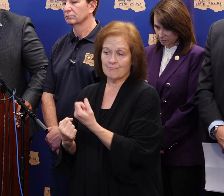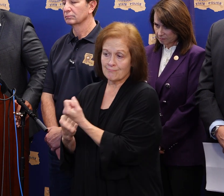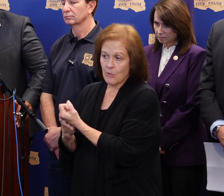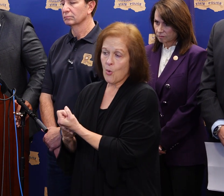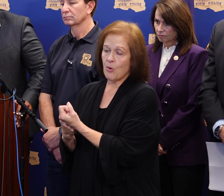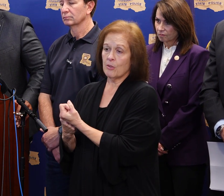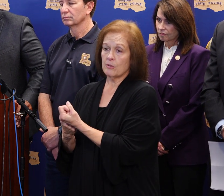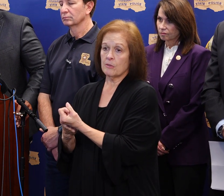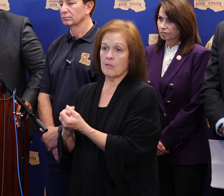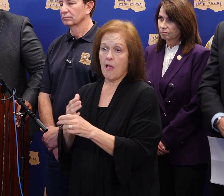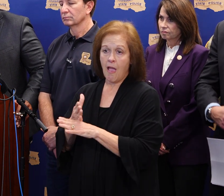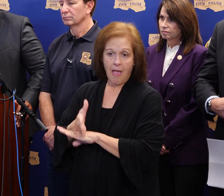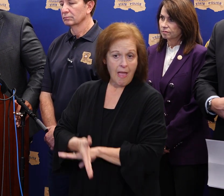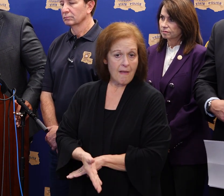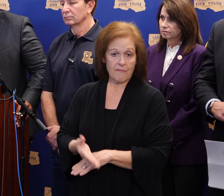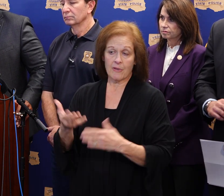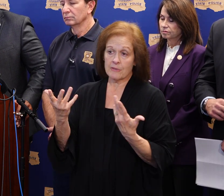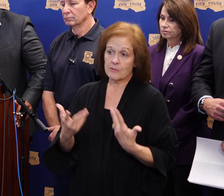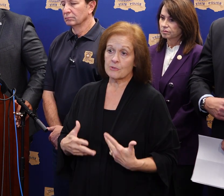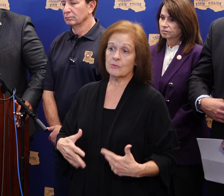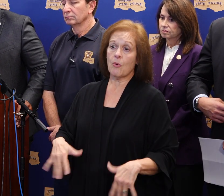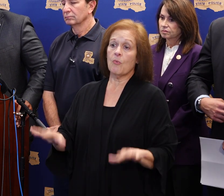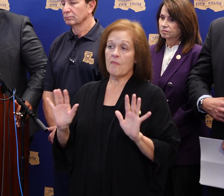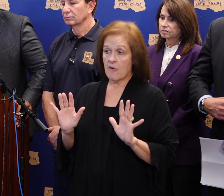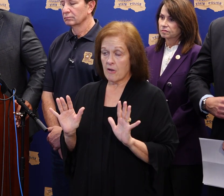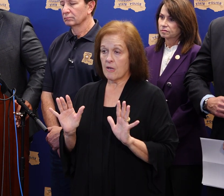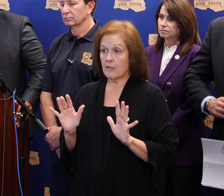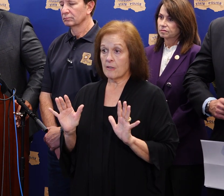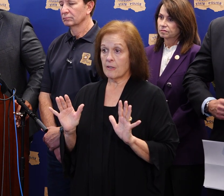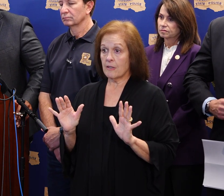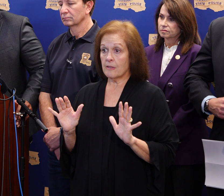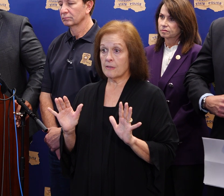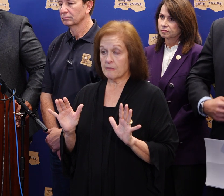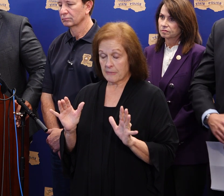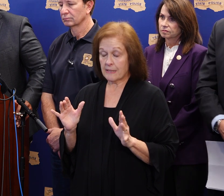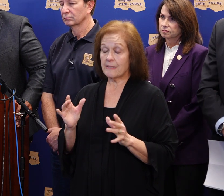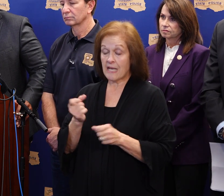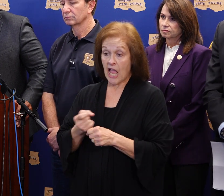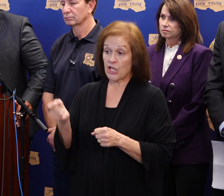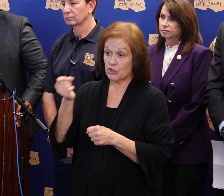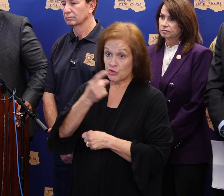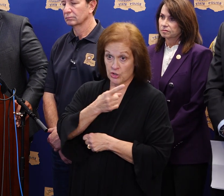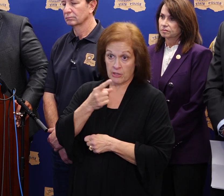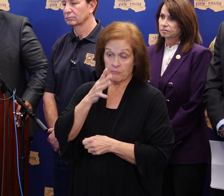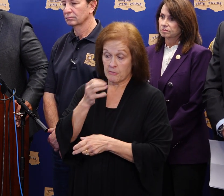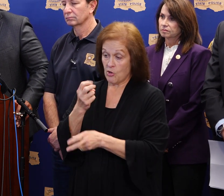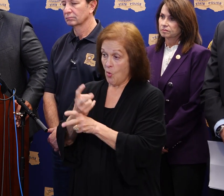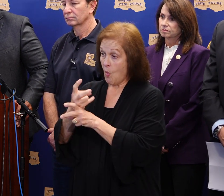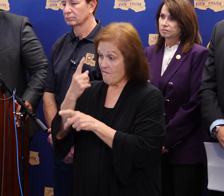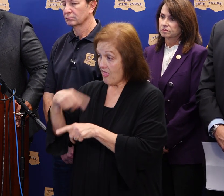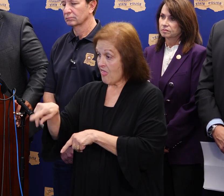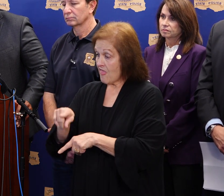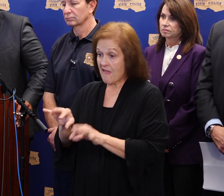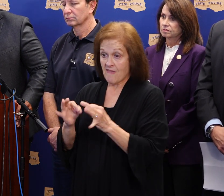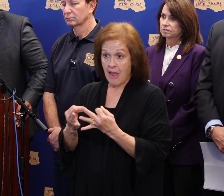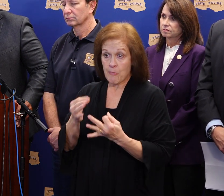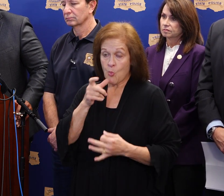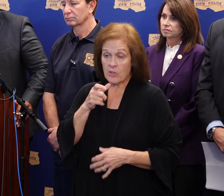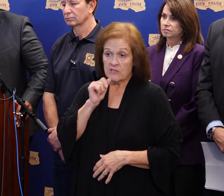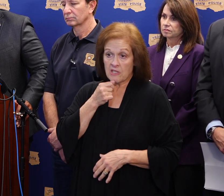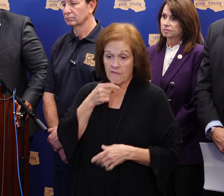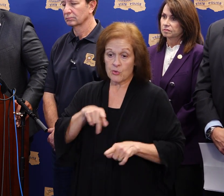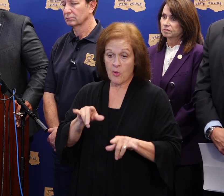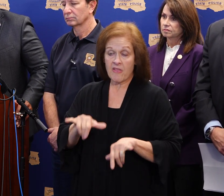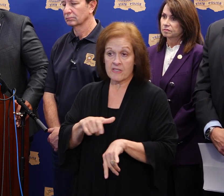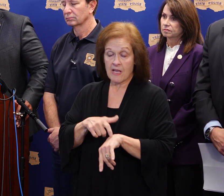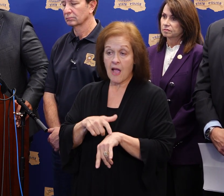long after this investigation wraps up. This time next year to be hard for the families and friends who suffered during this event.